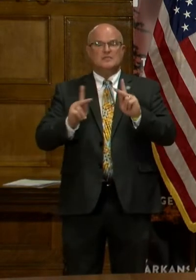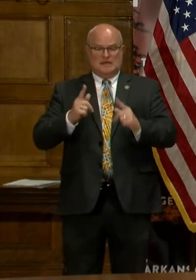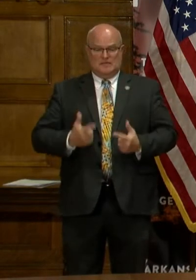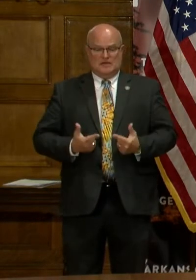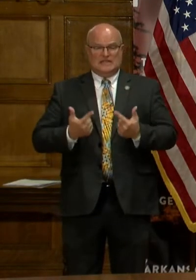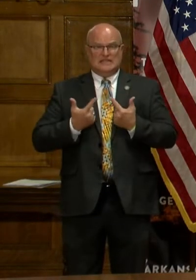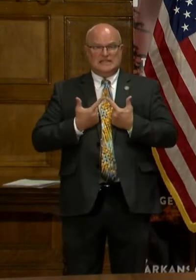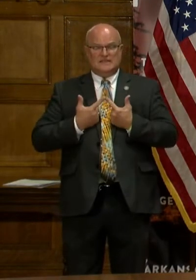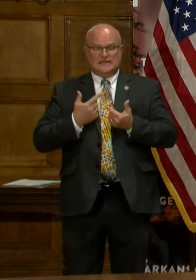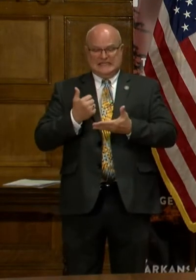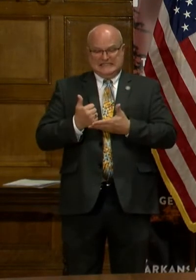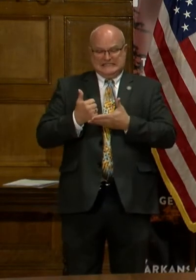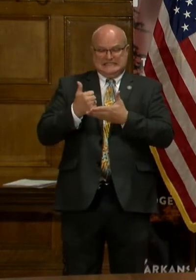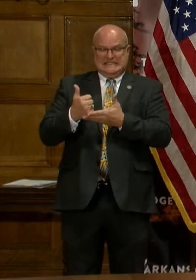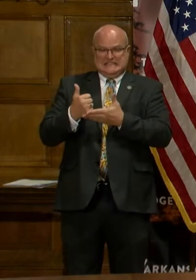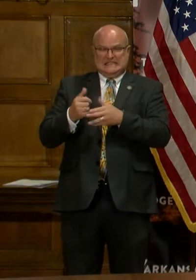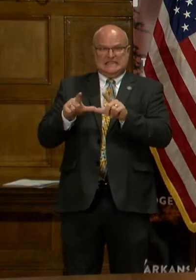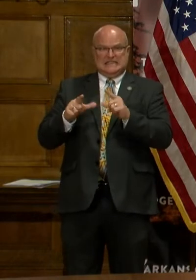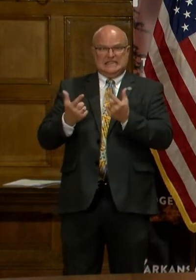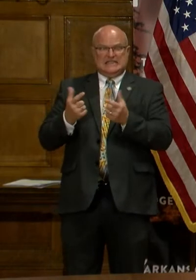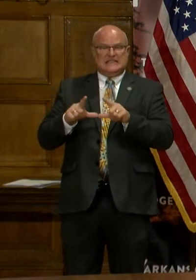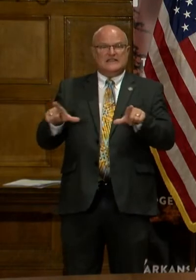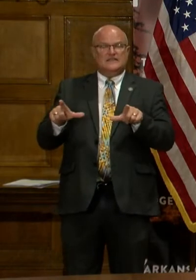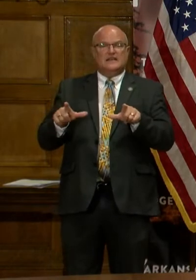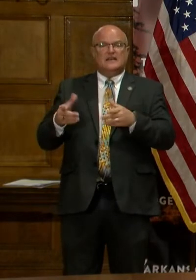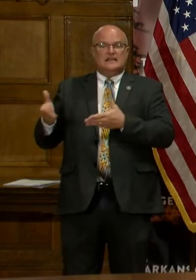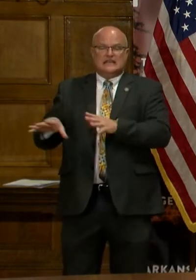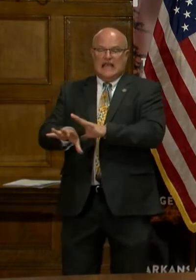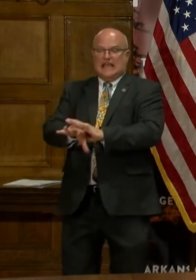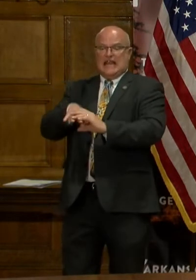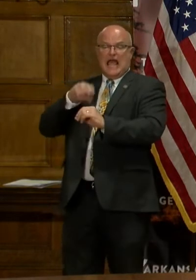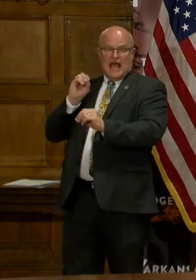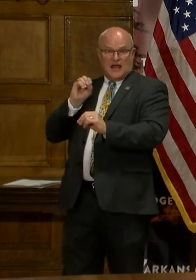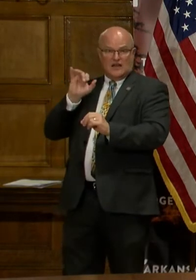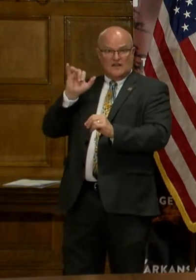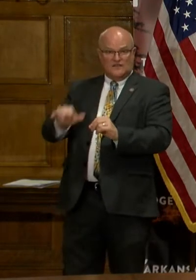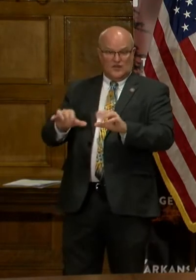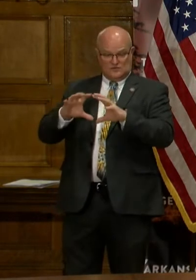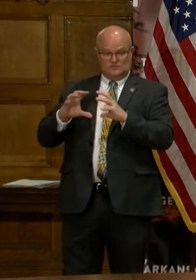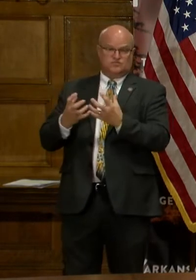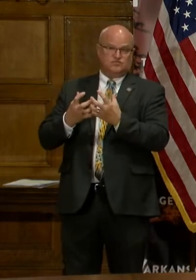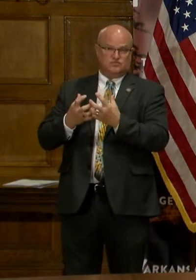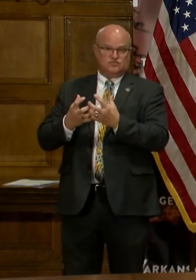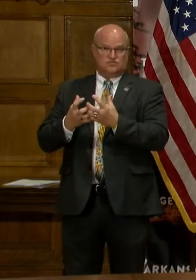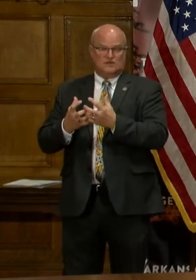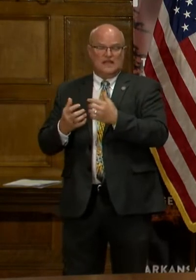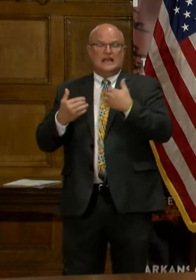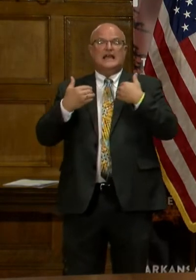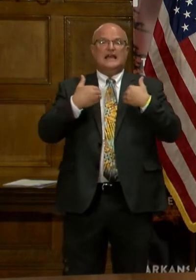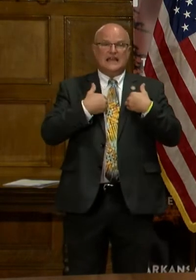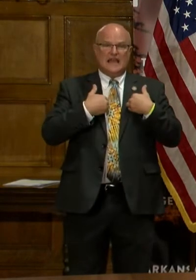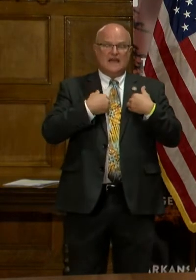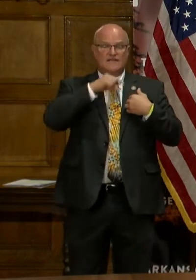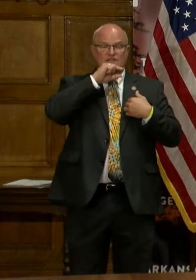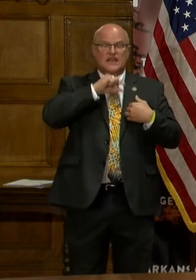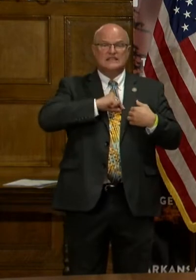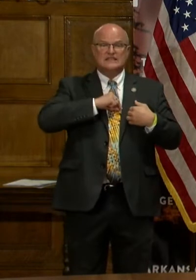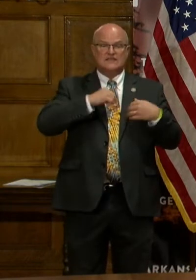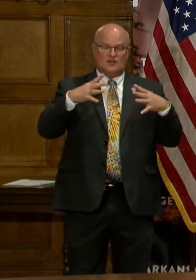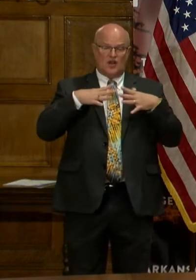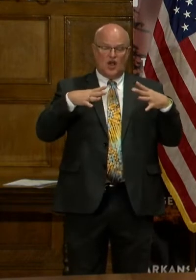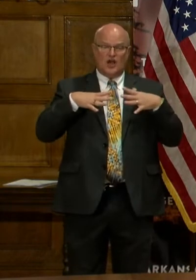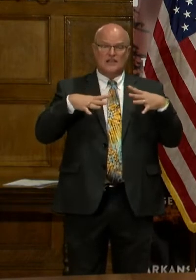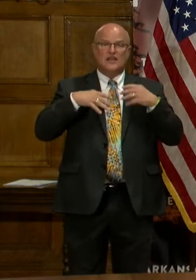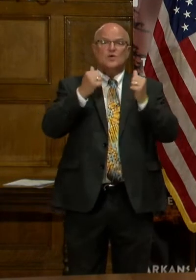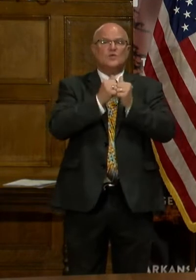living in assisted living, living in congregate settings, be taken away from those congregate settings and have Thanksgiving or